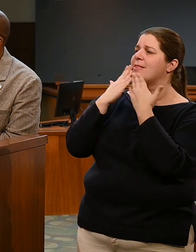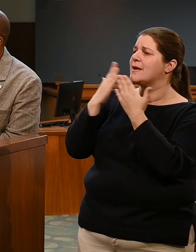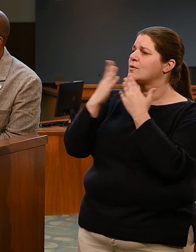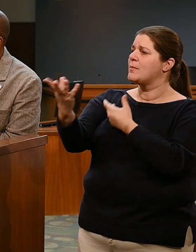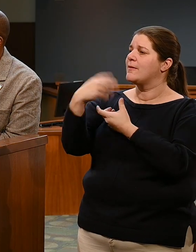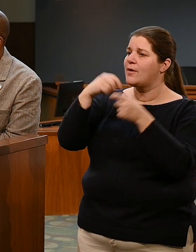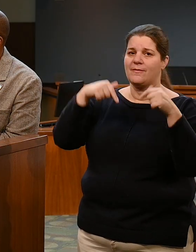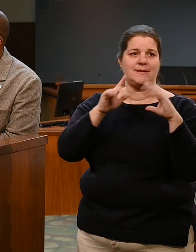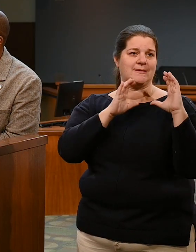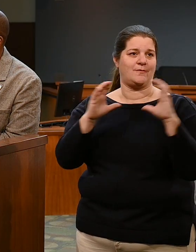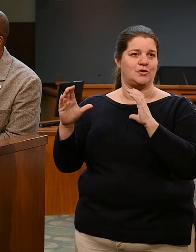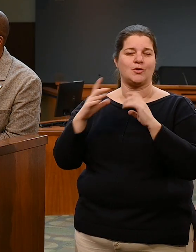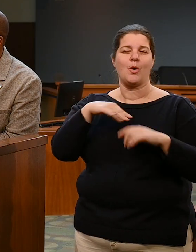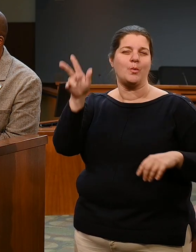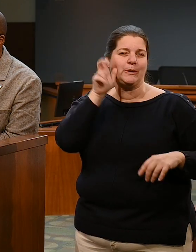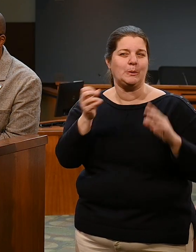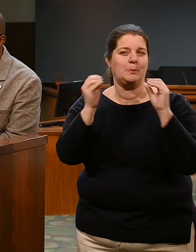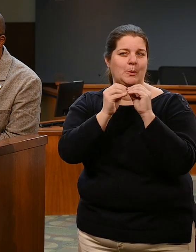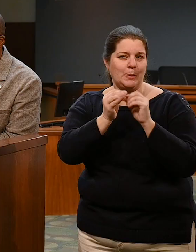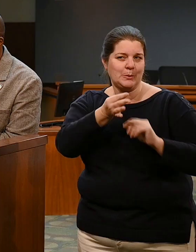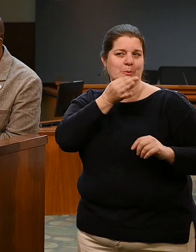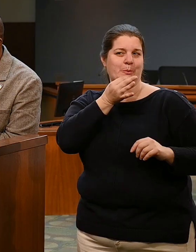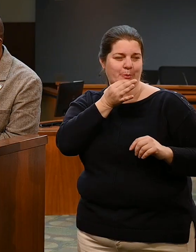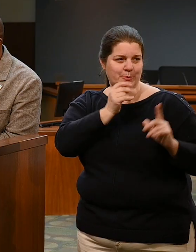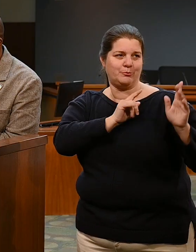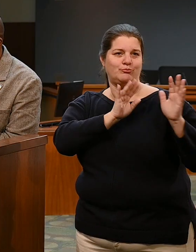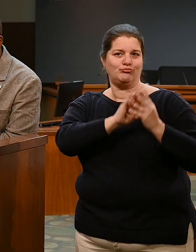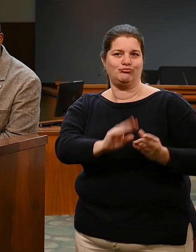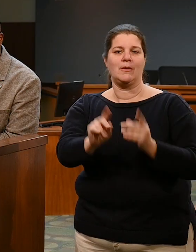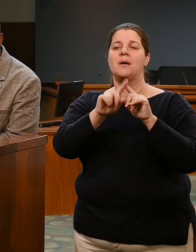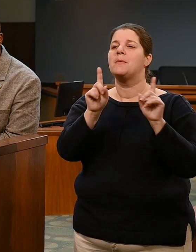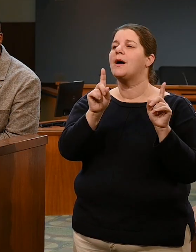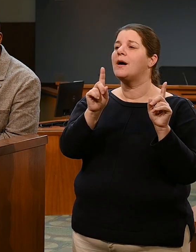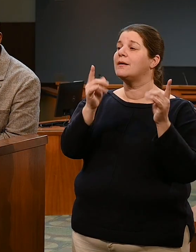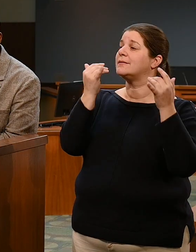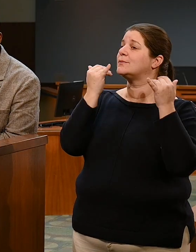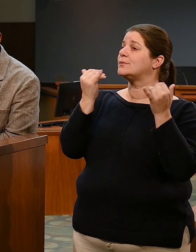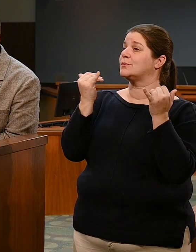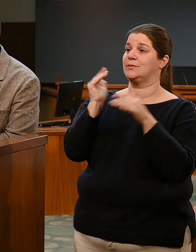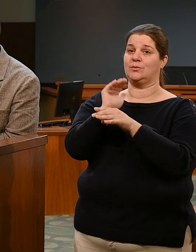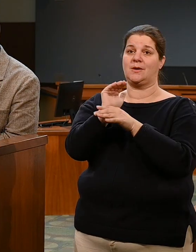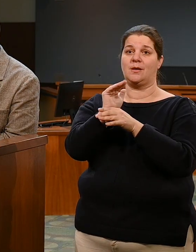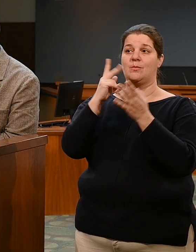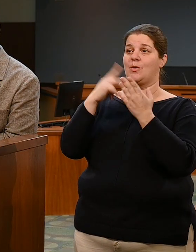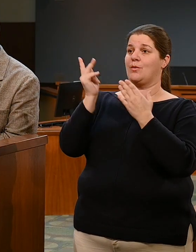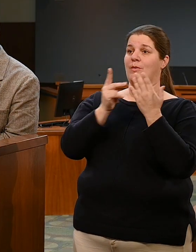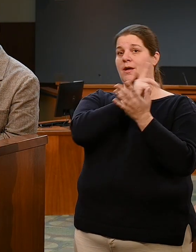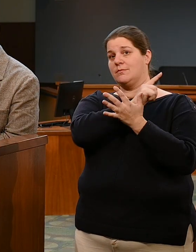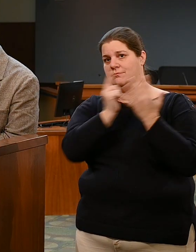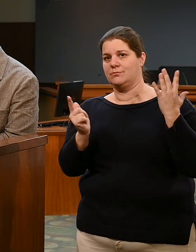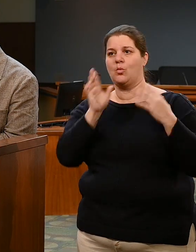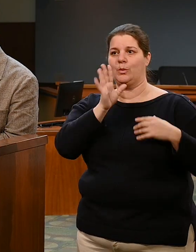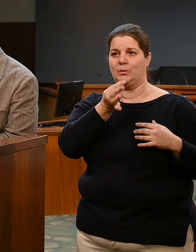conversation. And you'll hear more about that coming on. But I think as we get into the program, because the worst thing you can do is